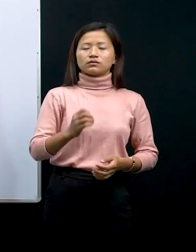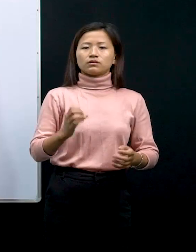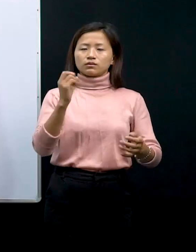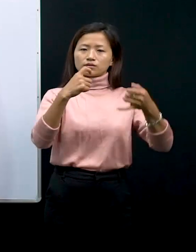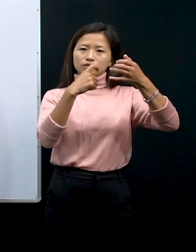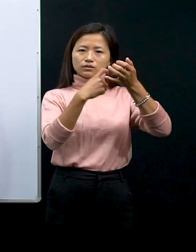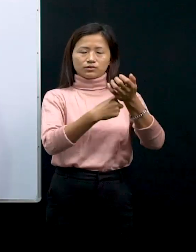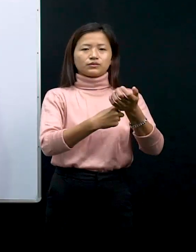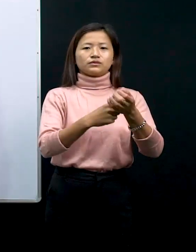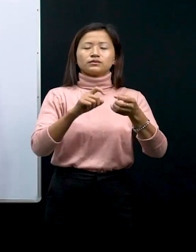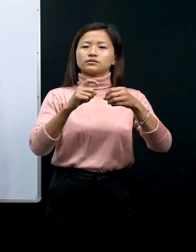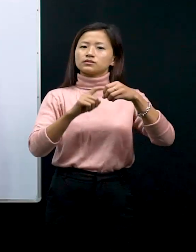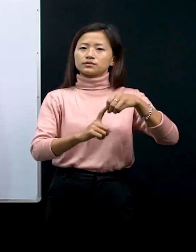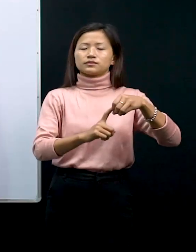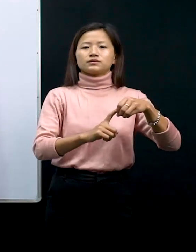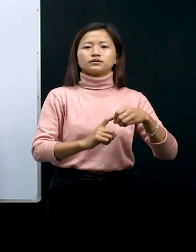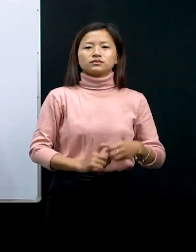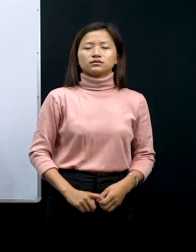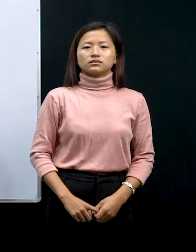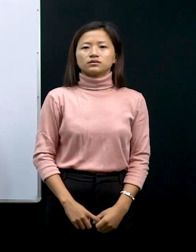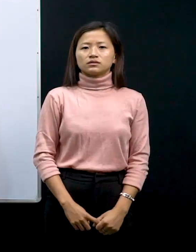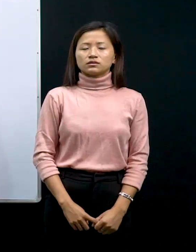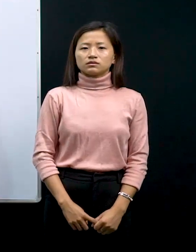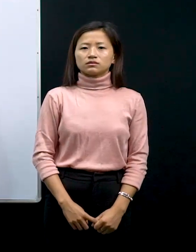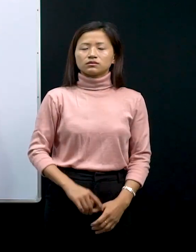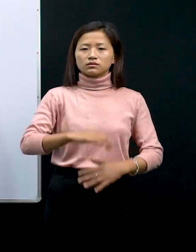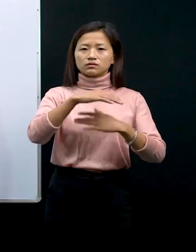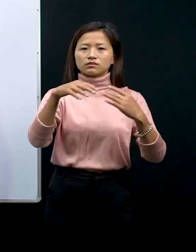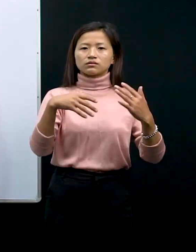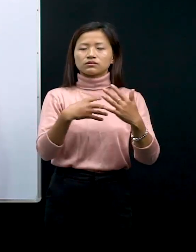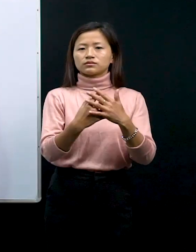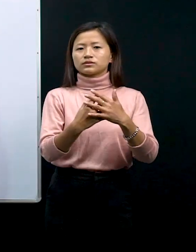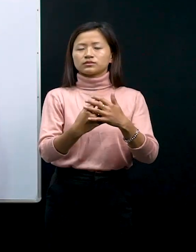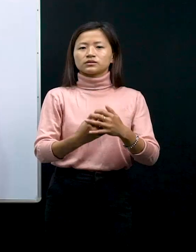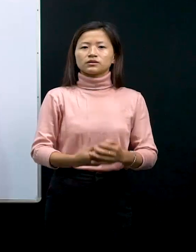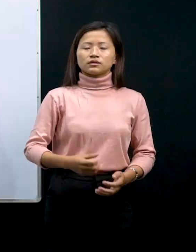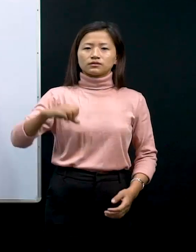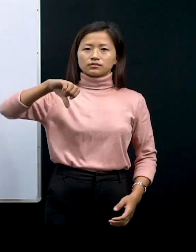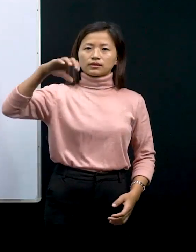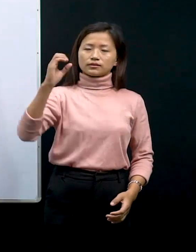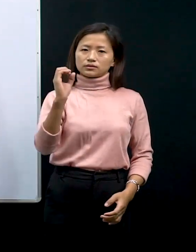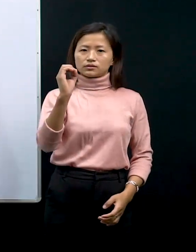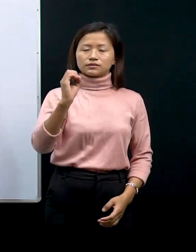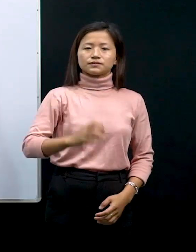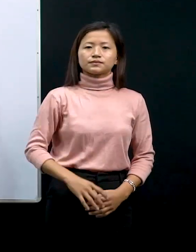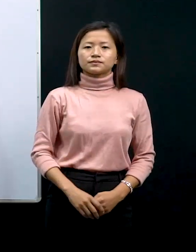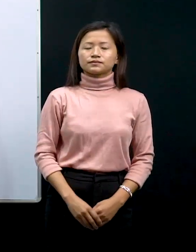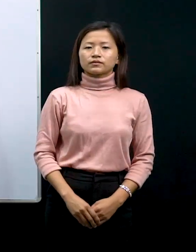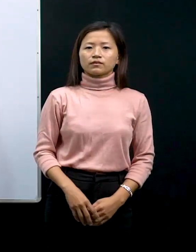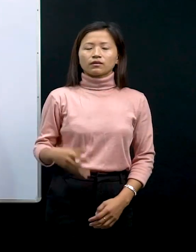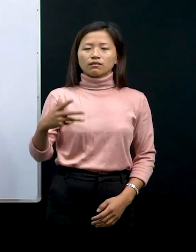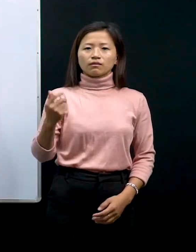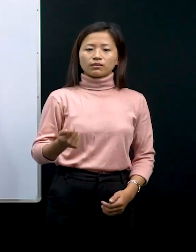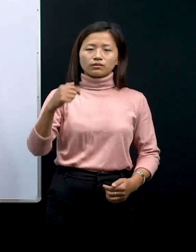OQ meet one place, that is called homogeneity. You know all of you, this symbol is homogeneity, 90 degree, right? If this is 90 degree, what about